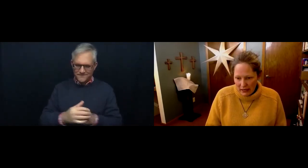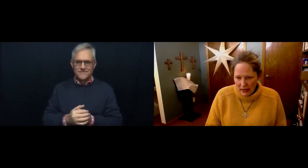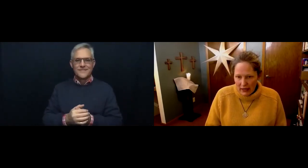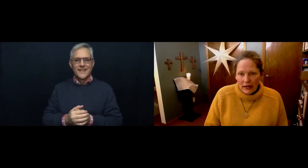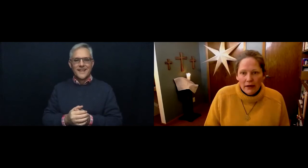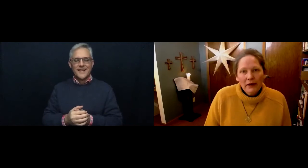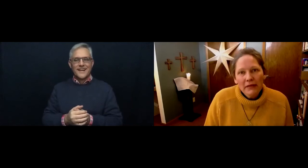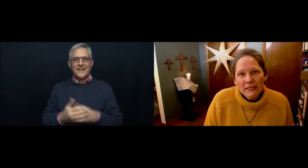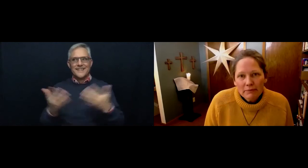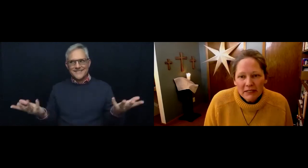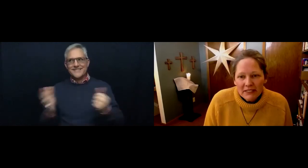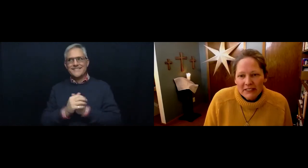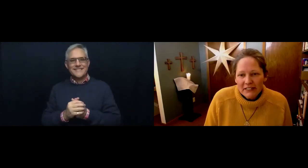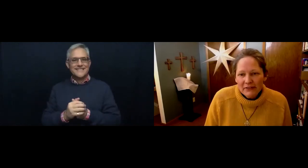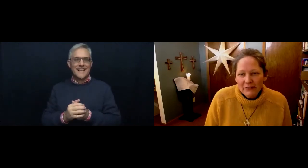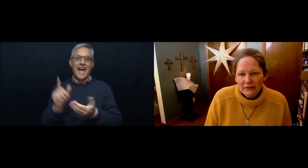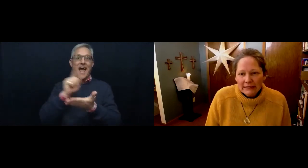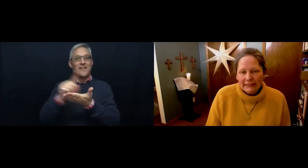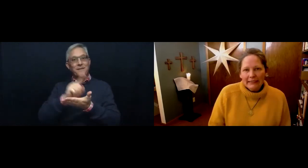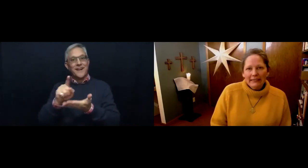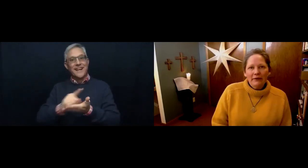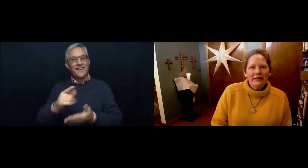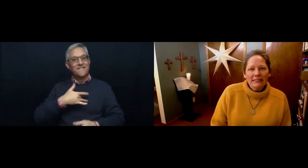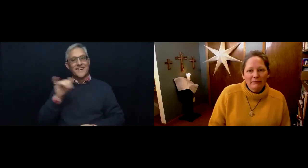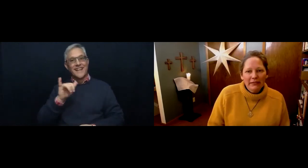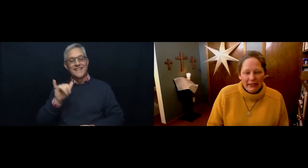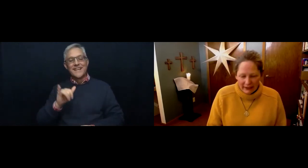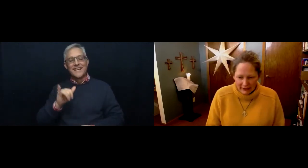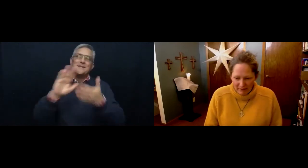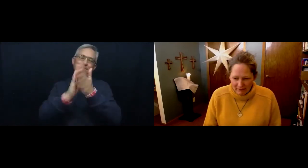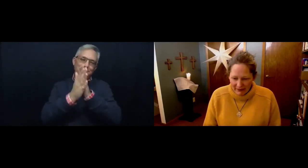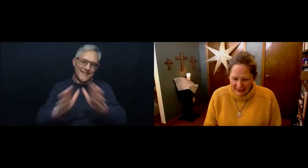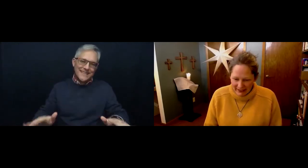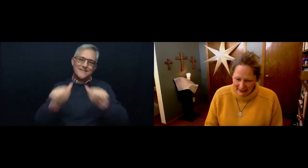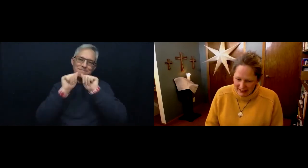like, peace, blessings to you. Now we need some money.